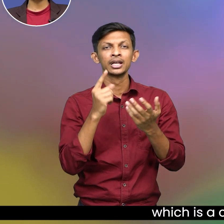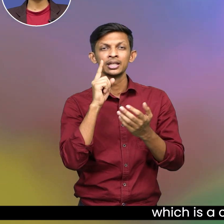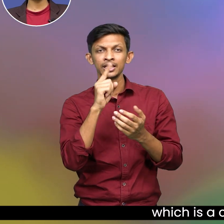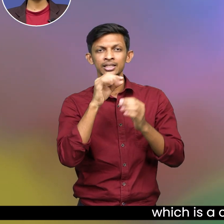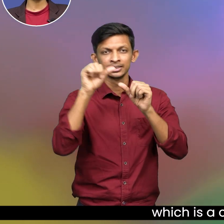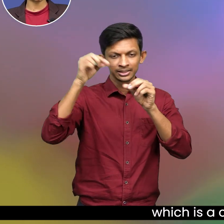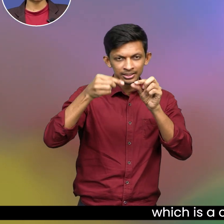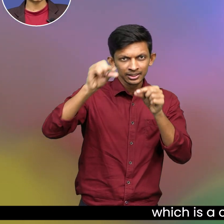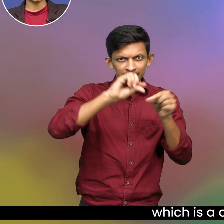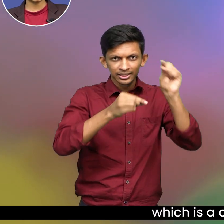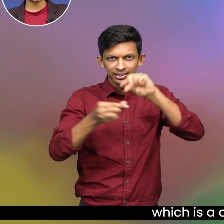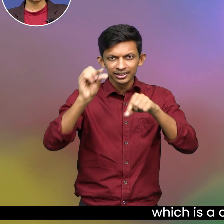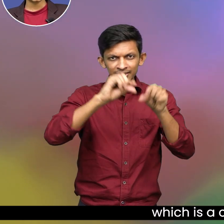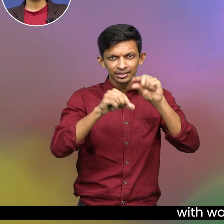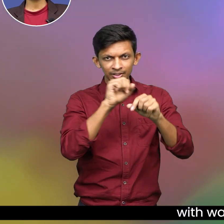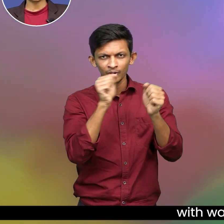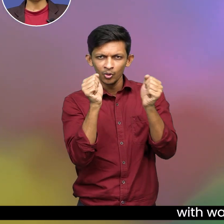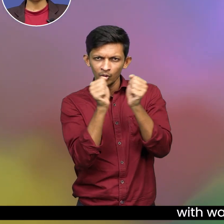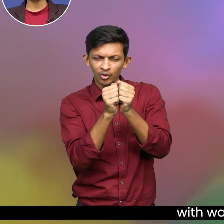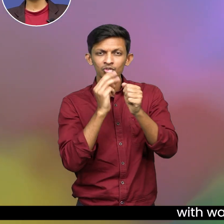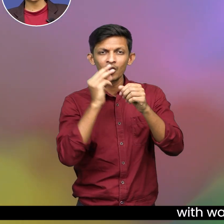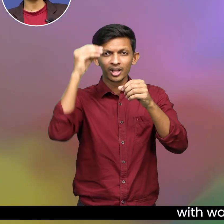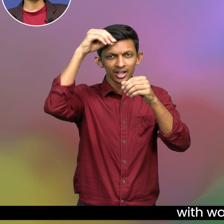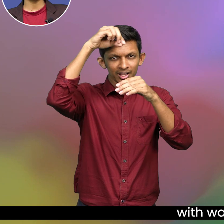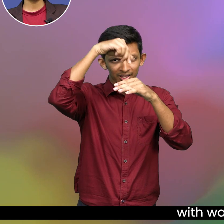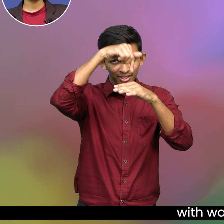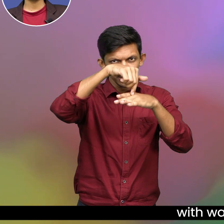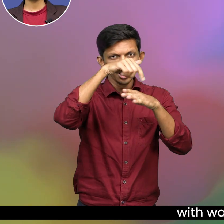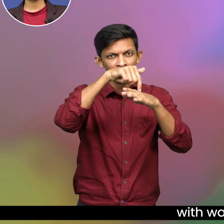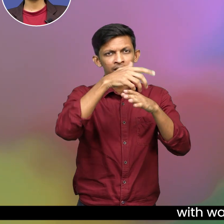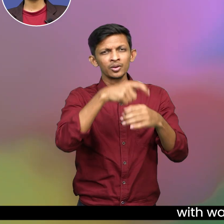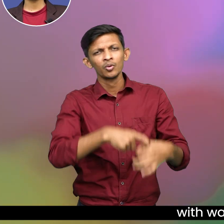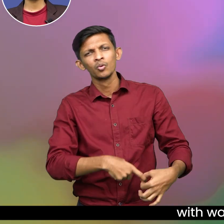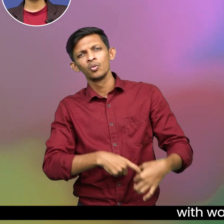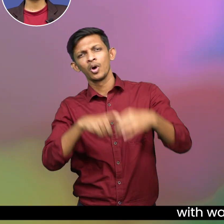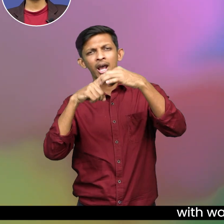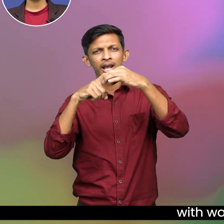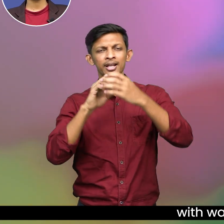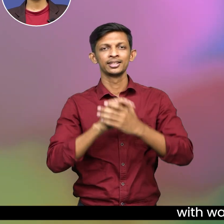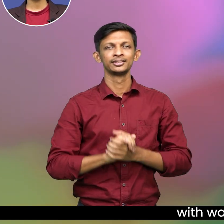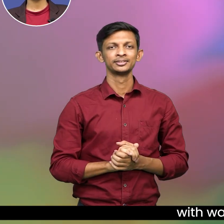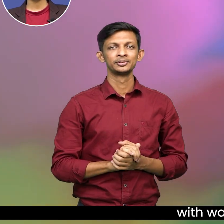which is a chemical substance with waterproof quality.